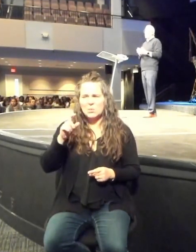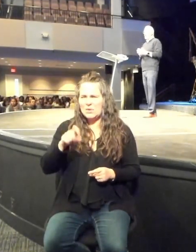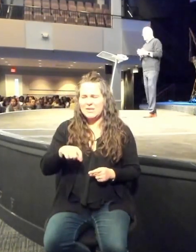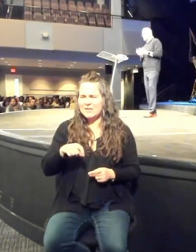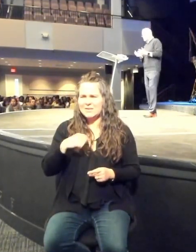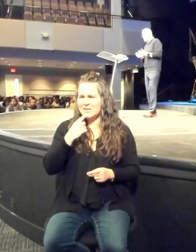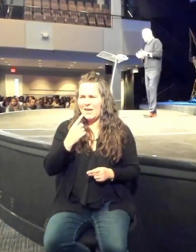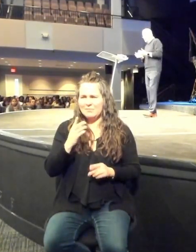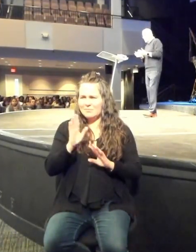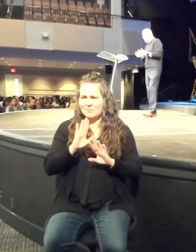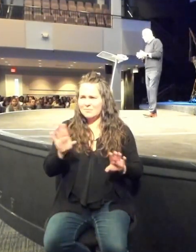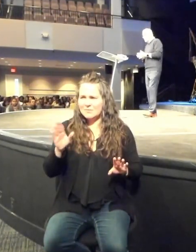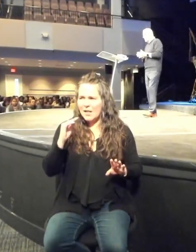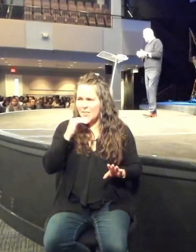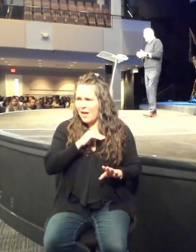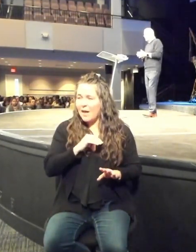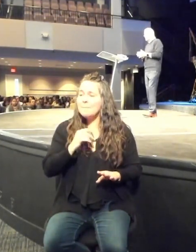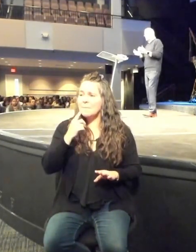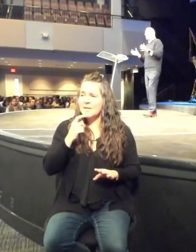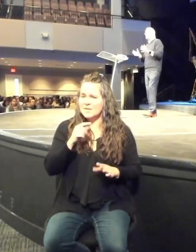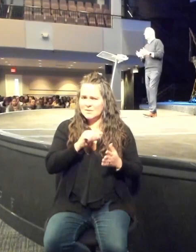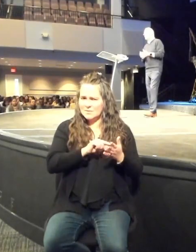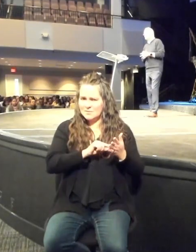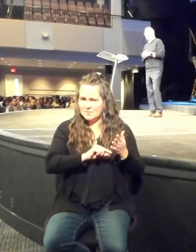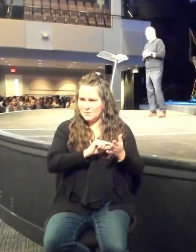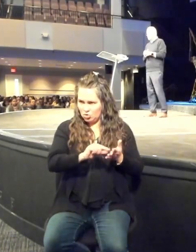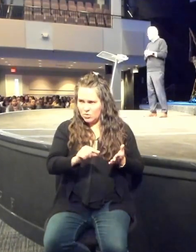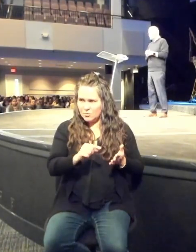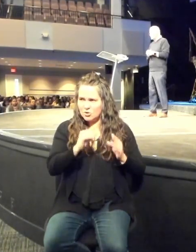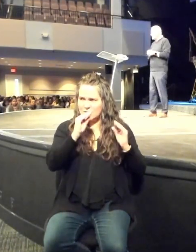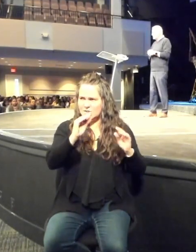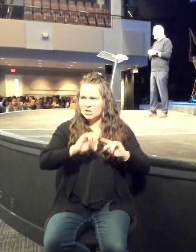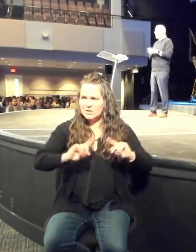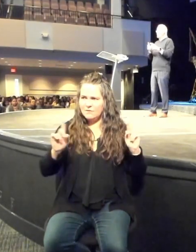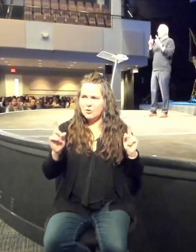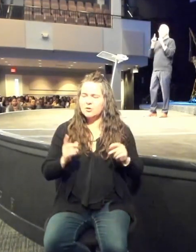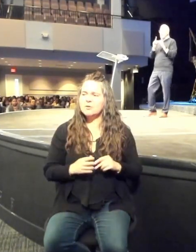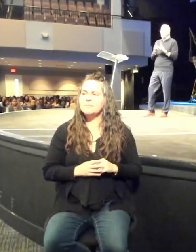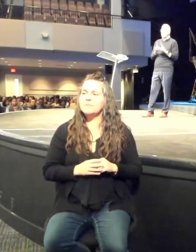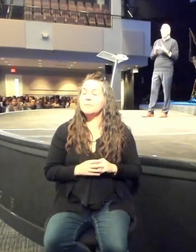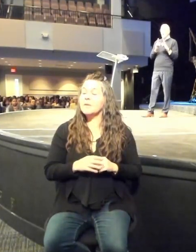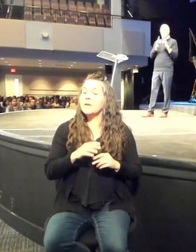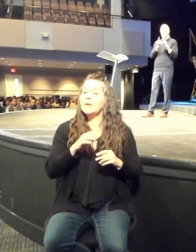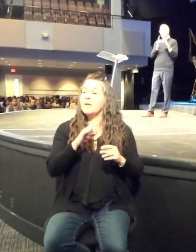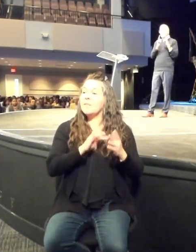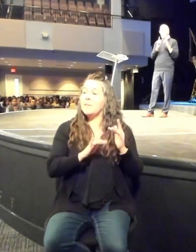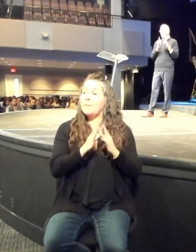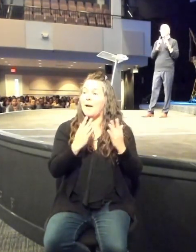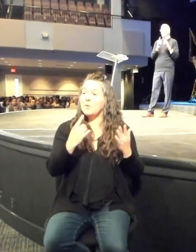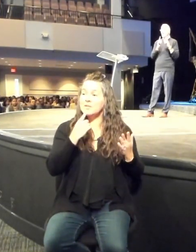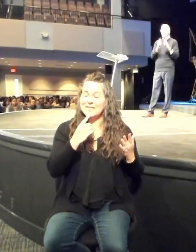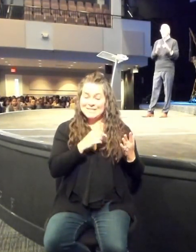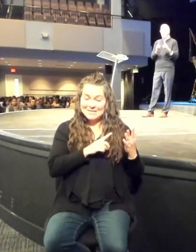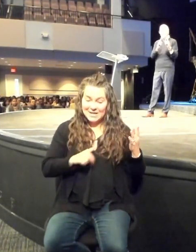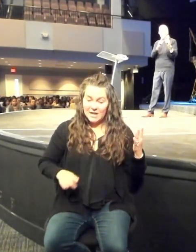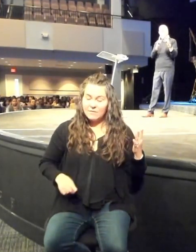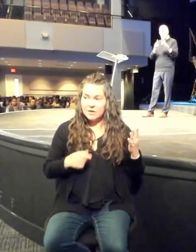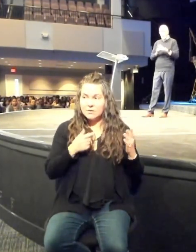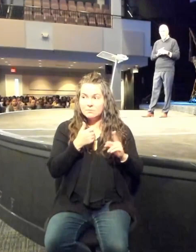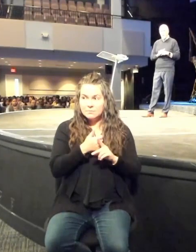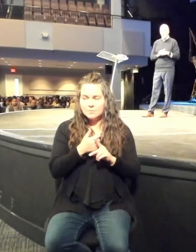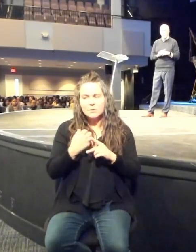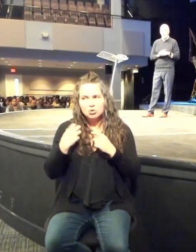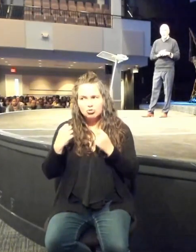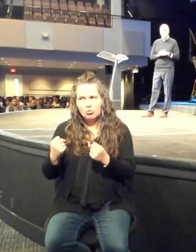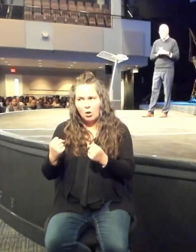it's really not what the scripture teaches at all. Let's take a look at David for a moment. David, although he was a very strong man, I'll come back to